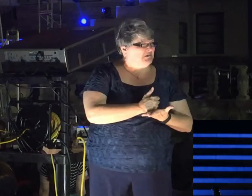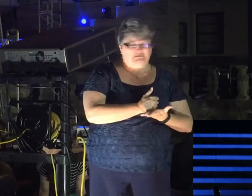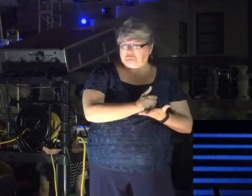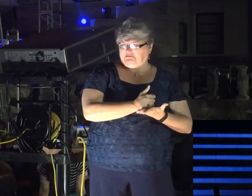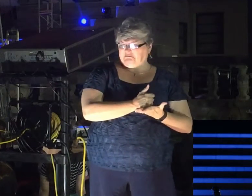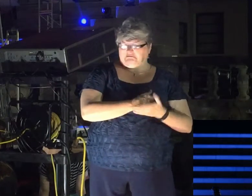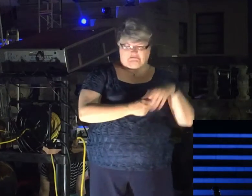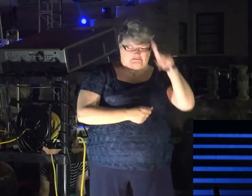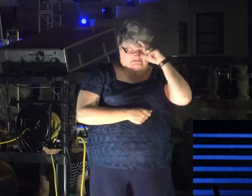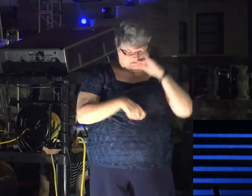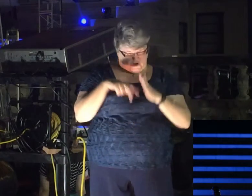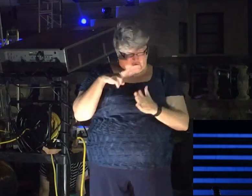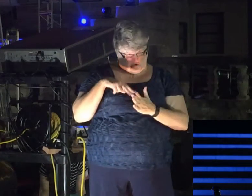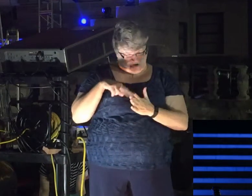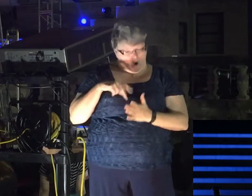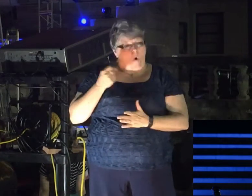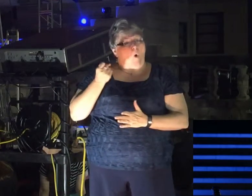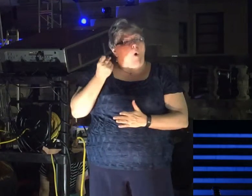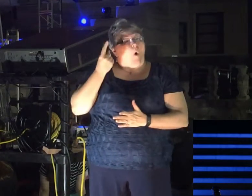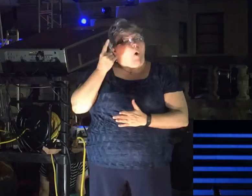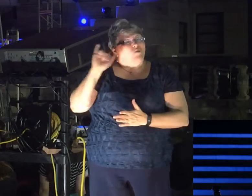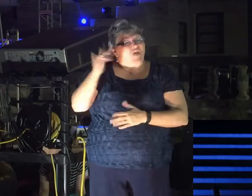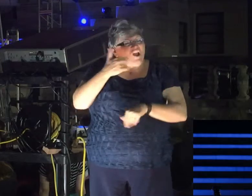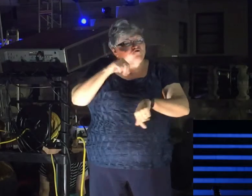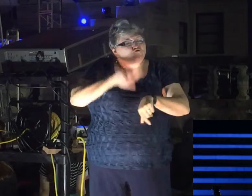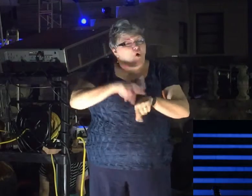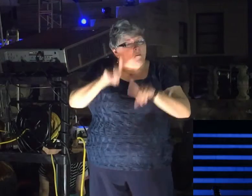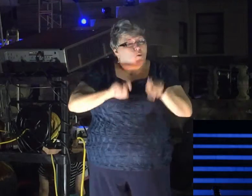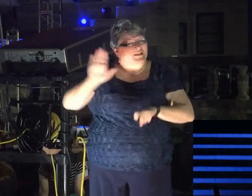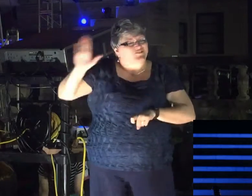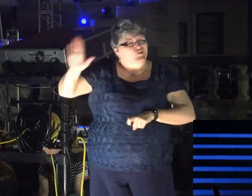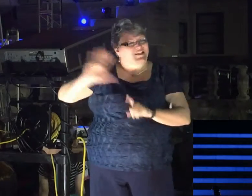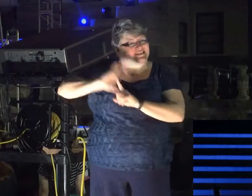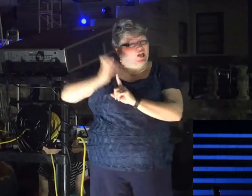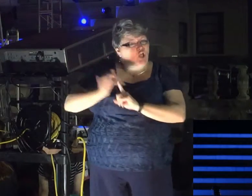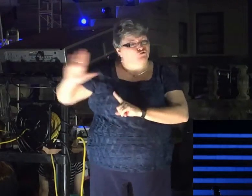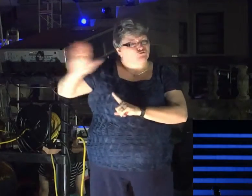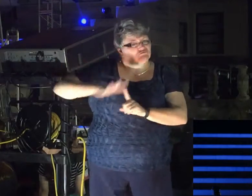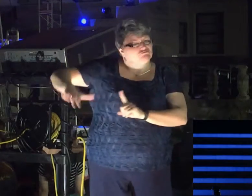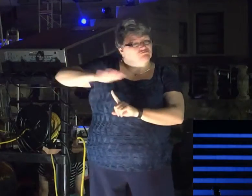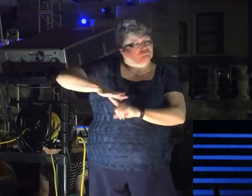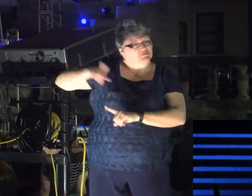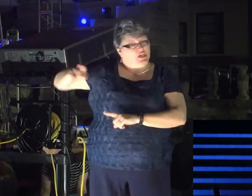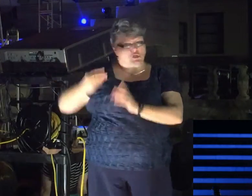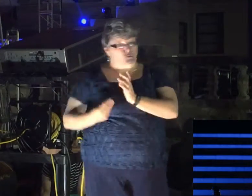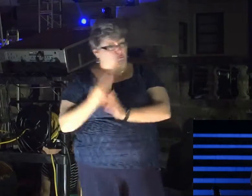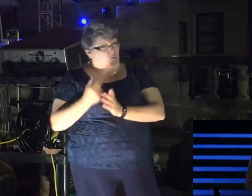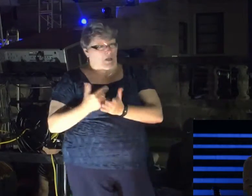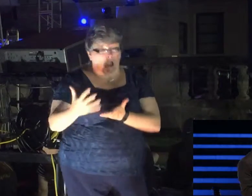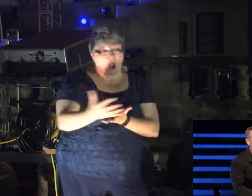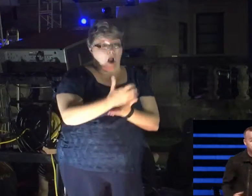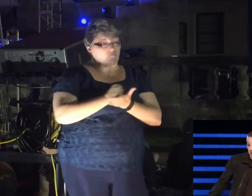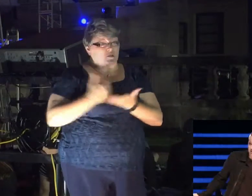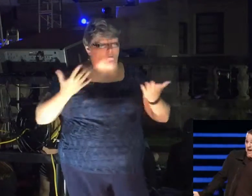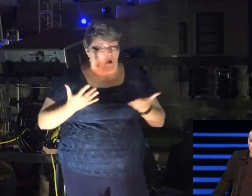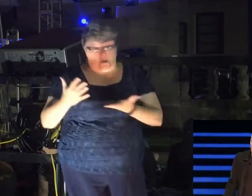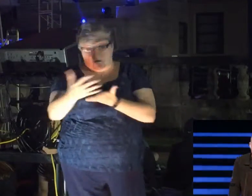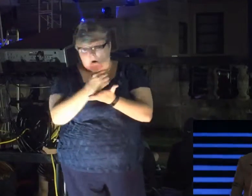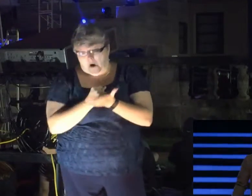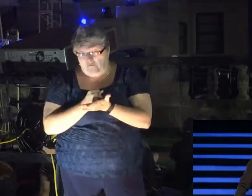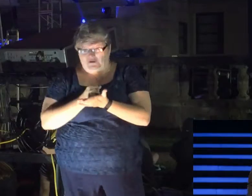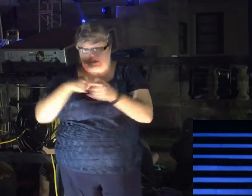"What?" And then as I read his letter, I realized, oh, that's a normal question for him to ask where he's from. Like, it's springtime,